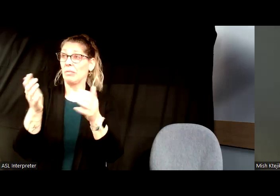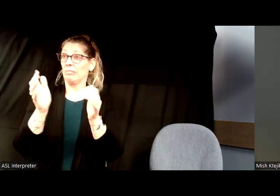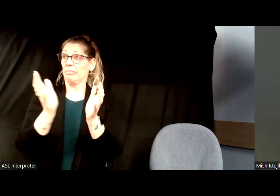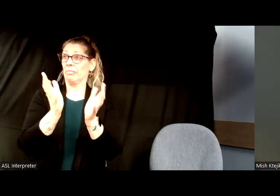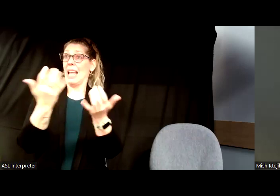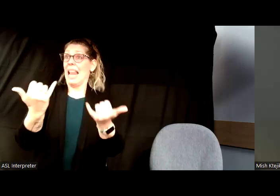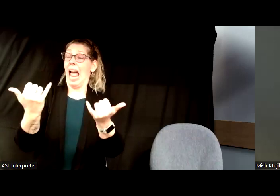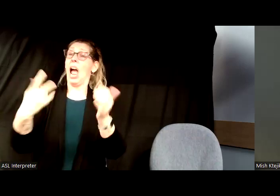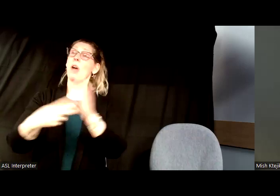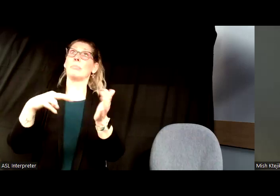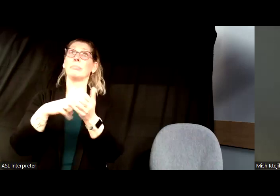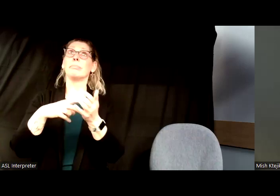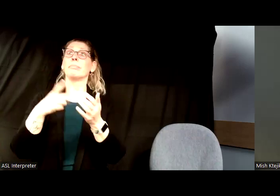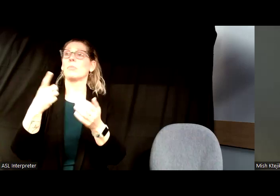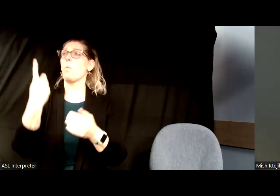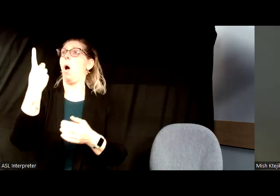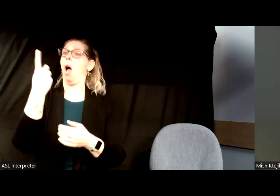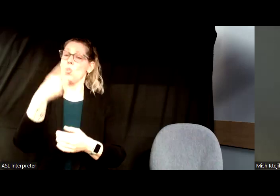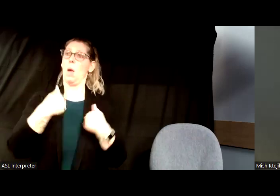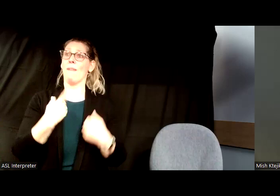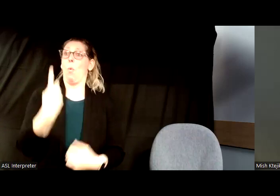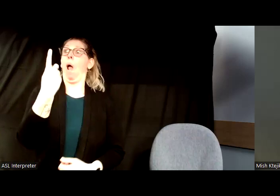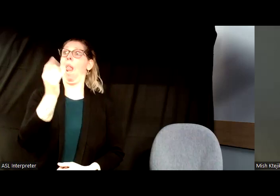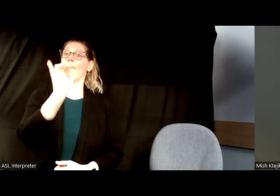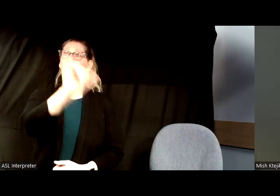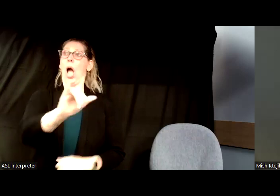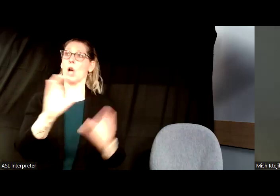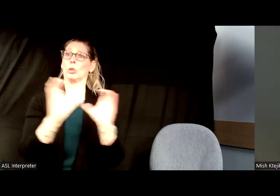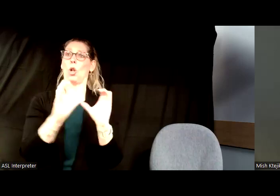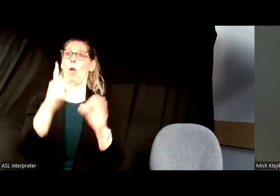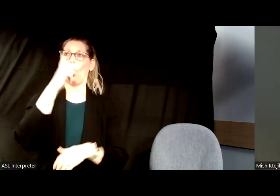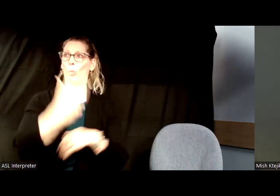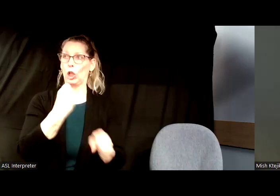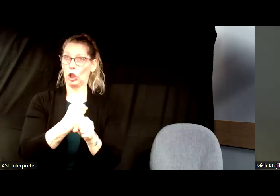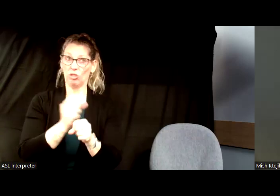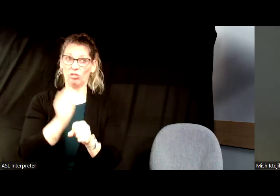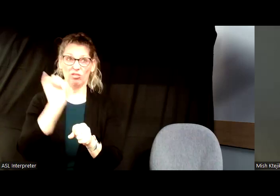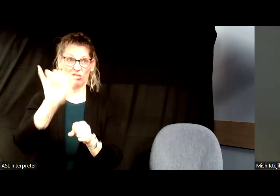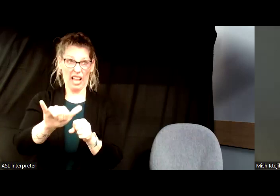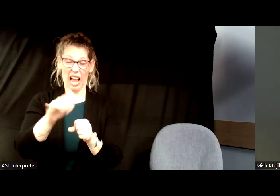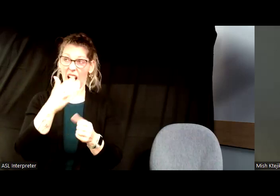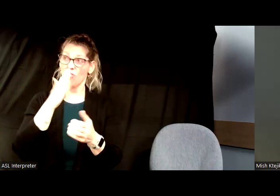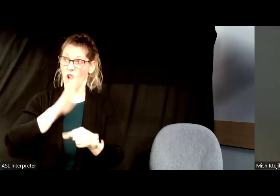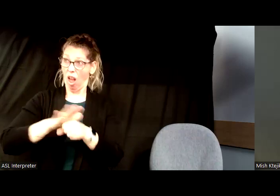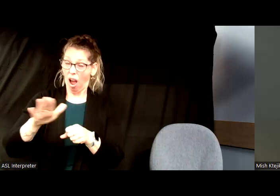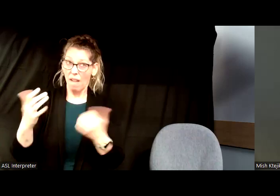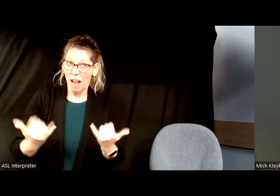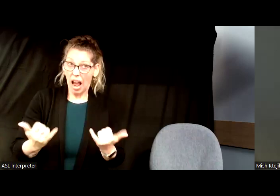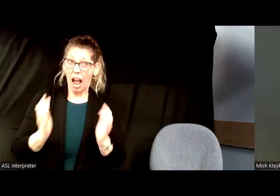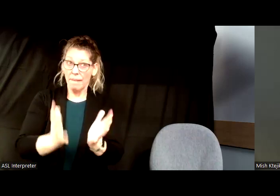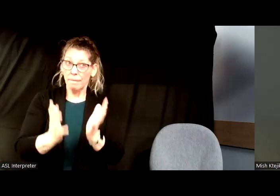now is basically, you've had one of these credentials for 3 years. Is that good for now? And